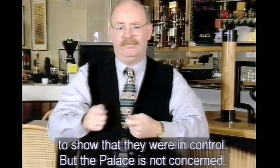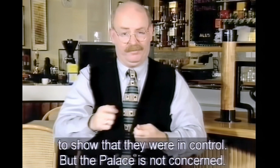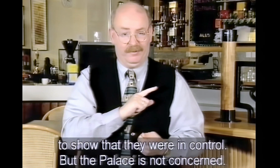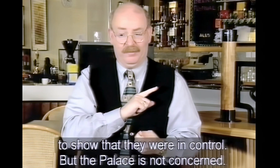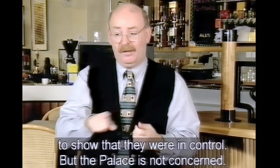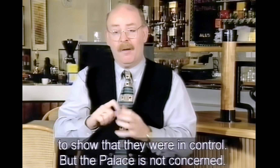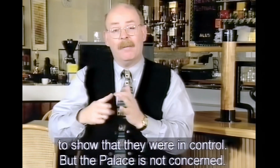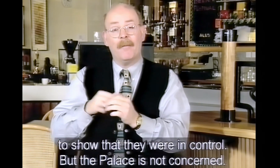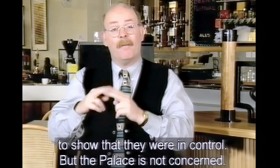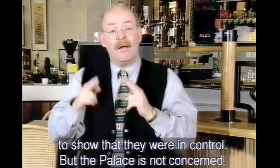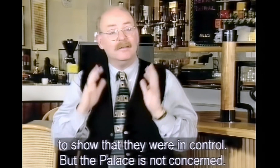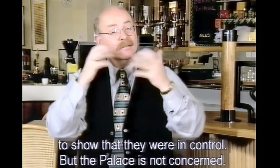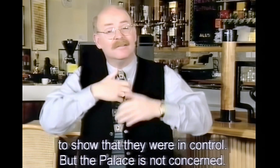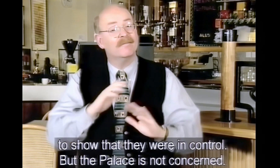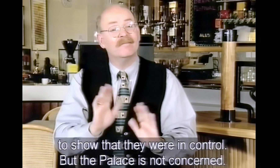Buckingham Palace are not concerned.